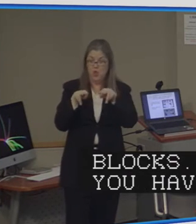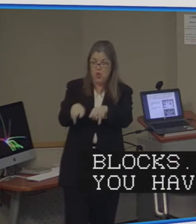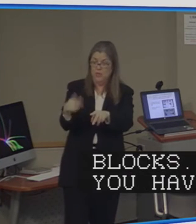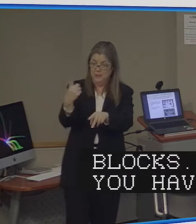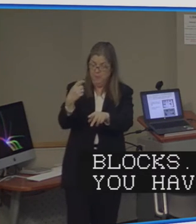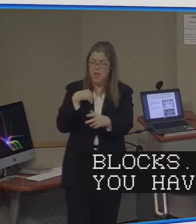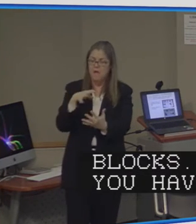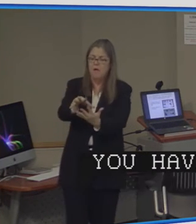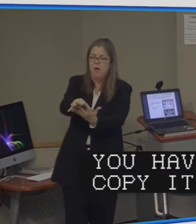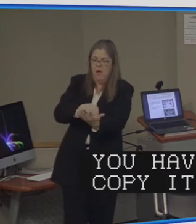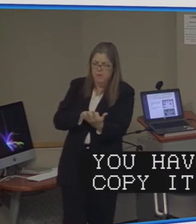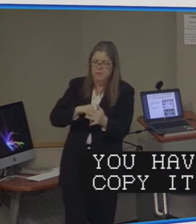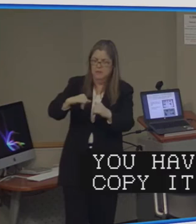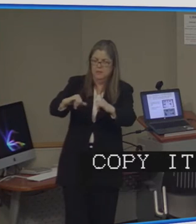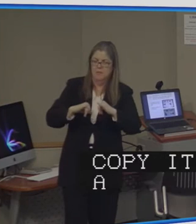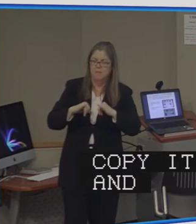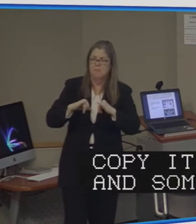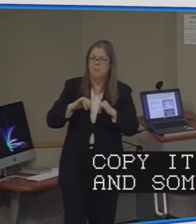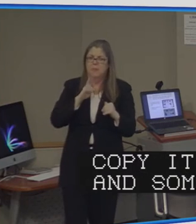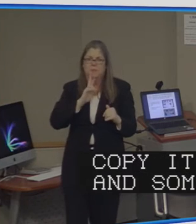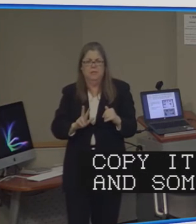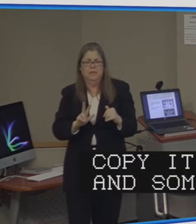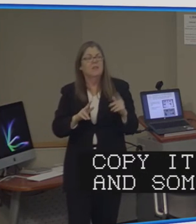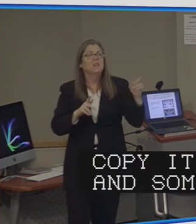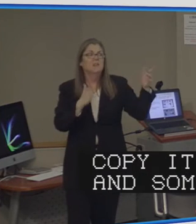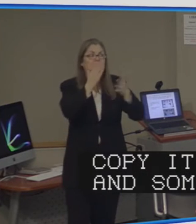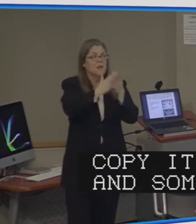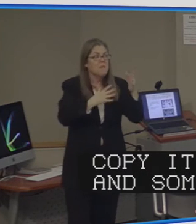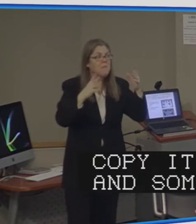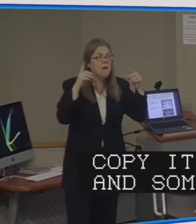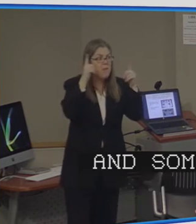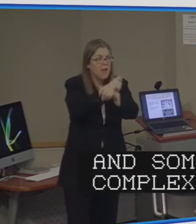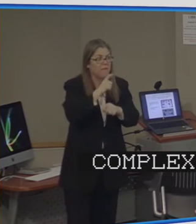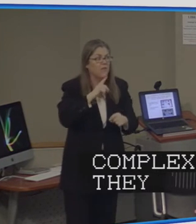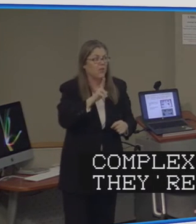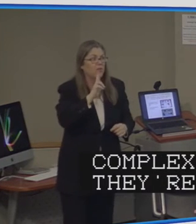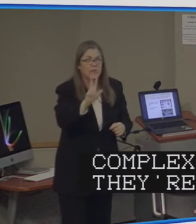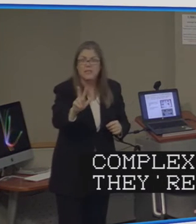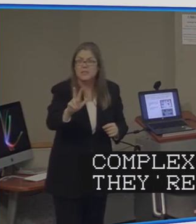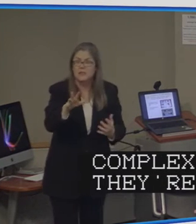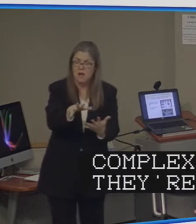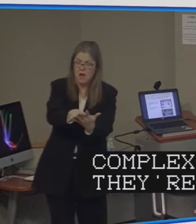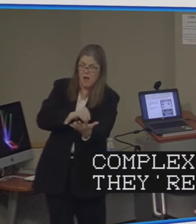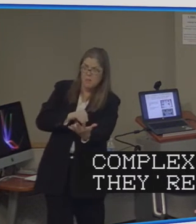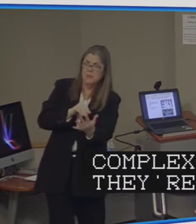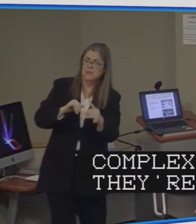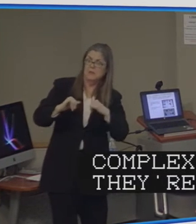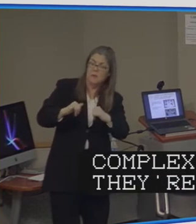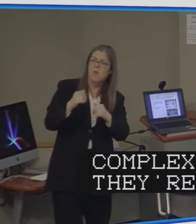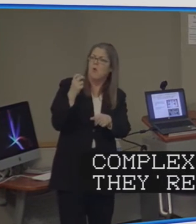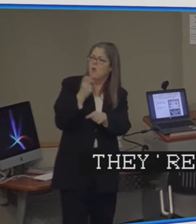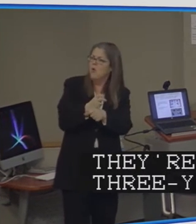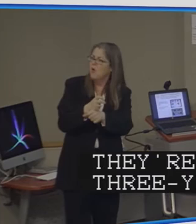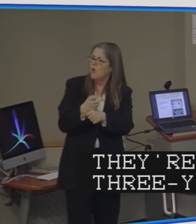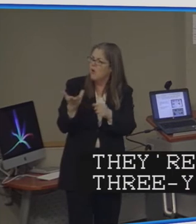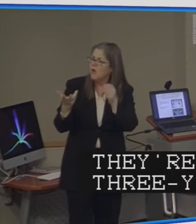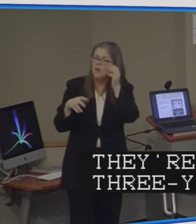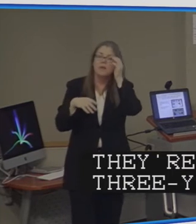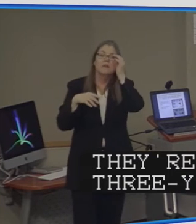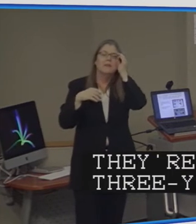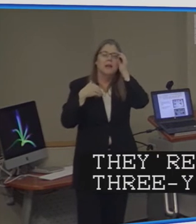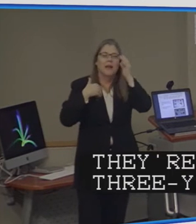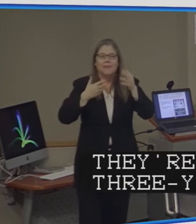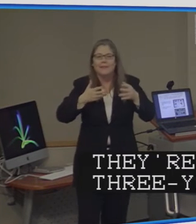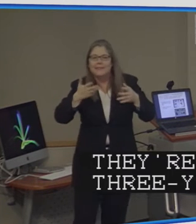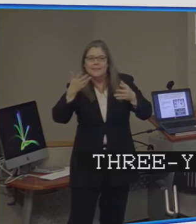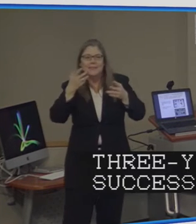And some of these are pretty complex. They're pretty challenging for a three-year-old to copy successfully. And we had a highly detailed scoring system